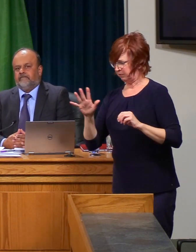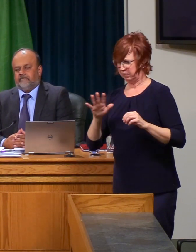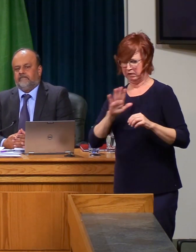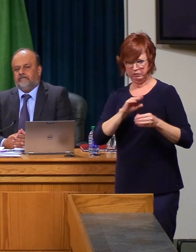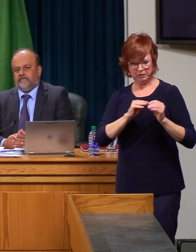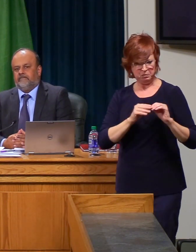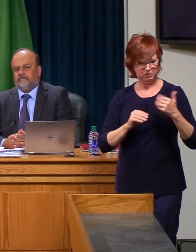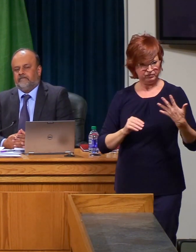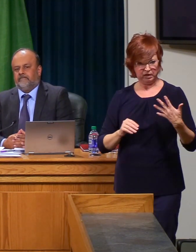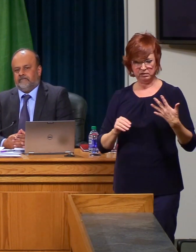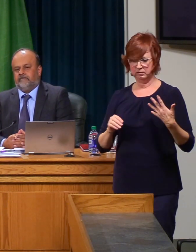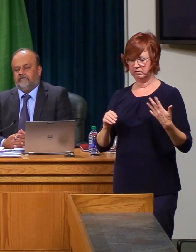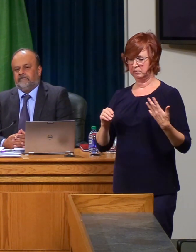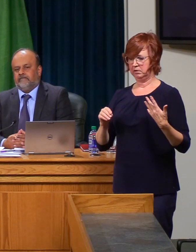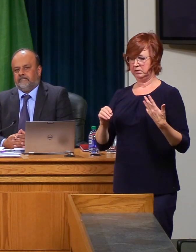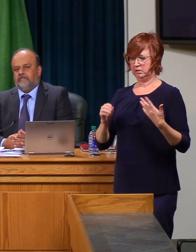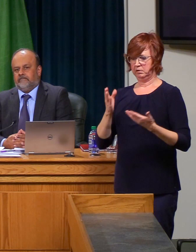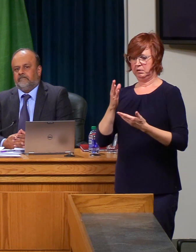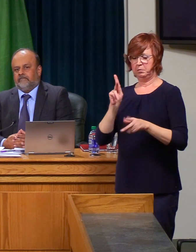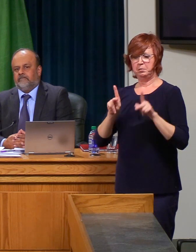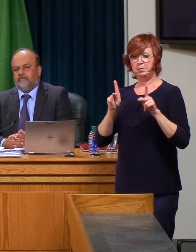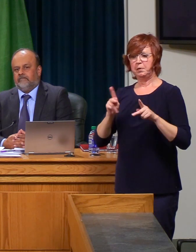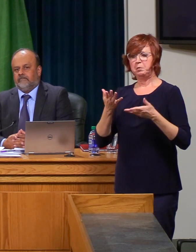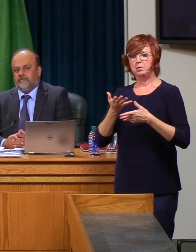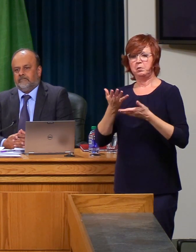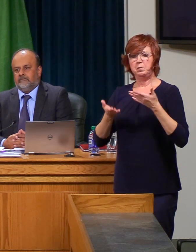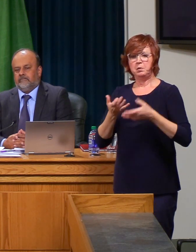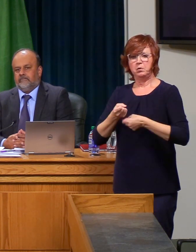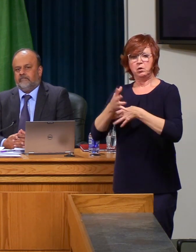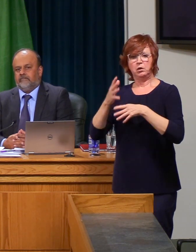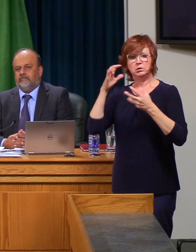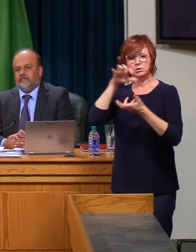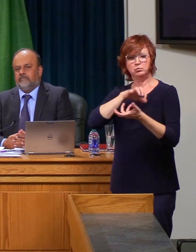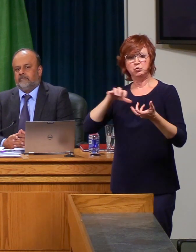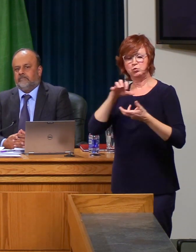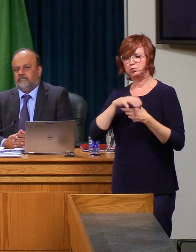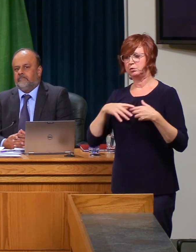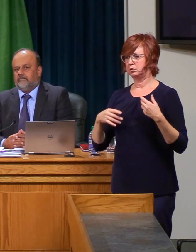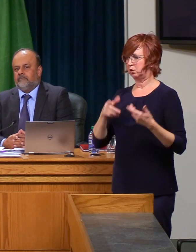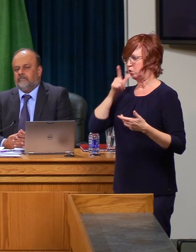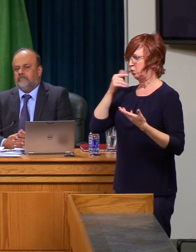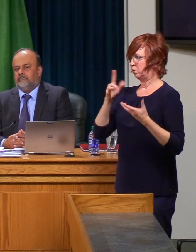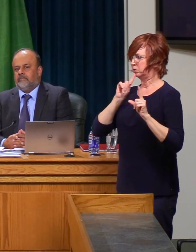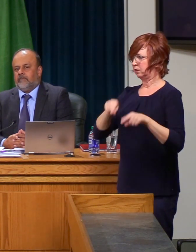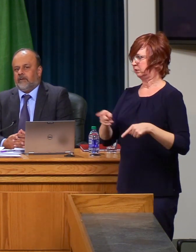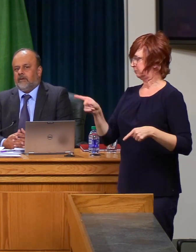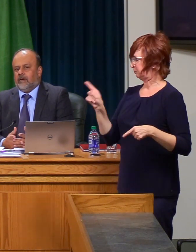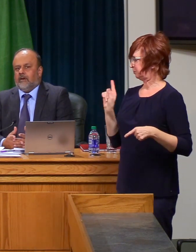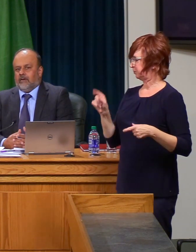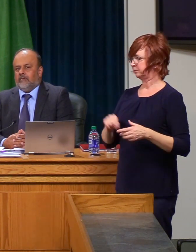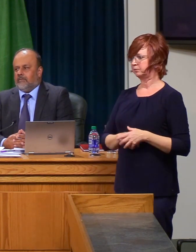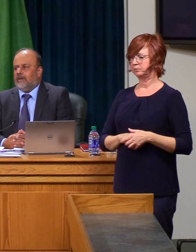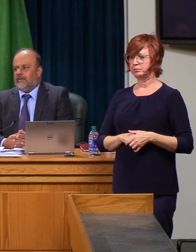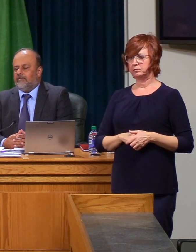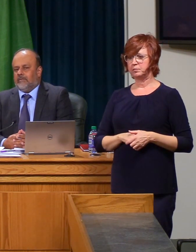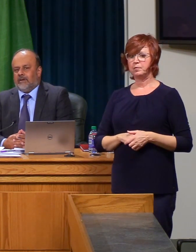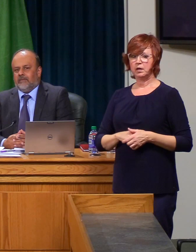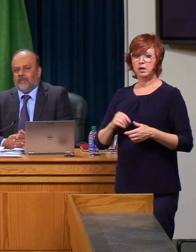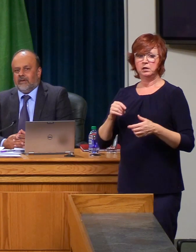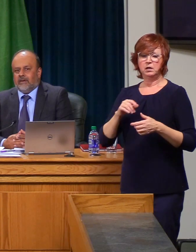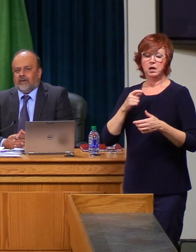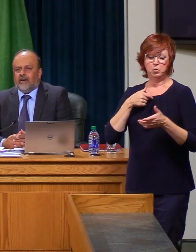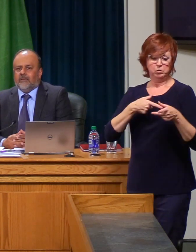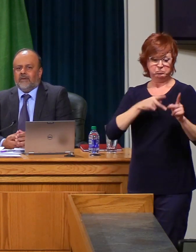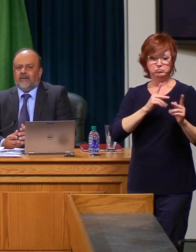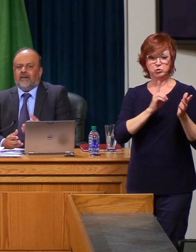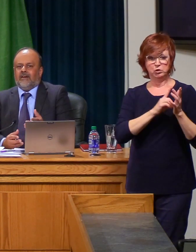for how many people can be gathering and what should they be doing? I don't know who wants to take that one. Well, I'll let Dr. Shahab